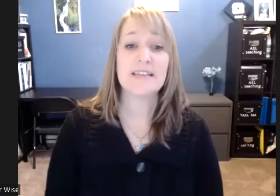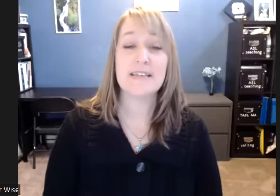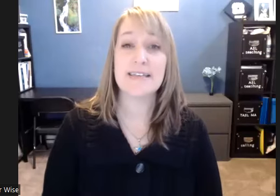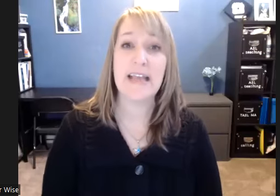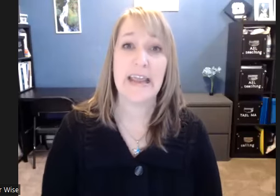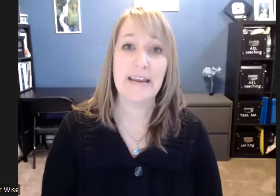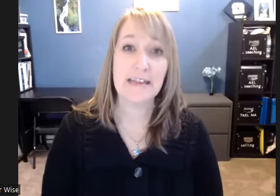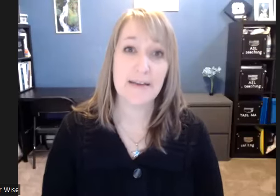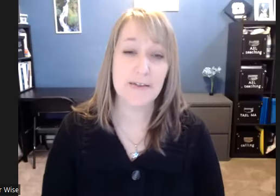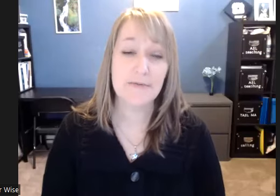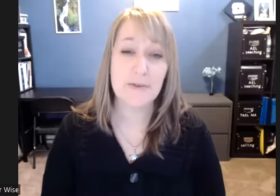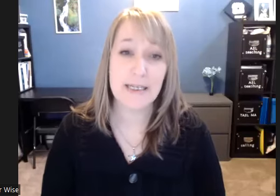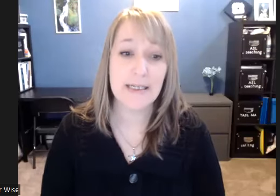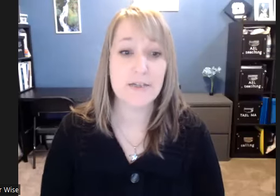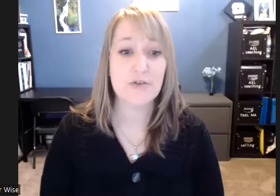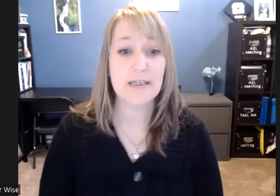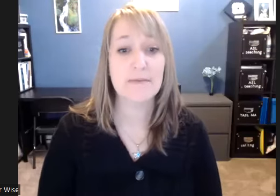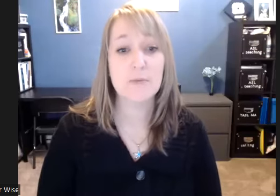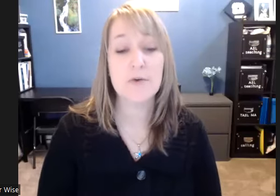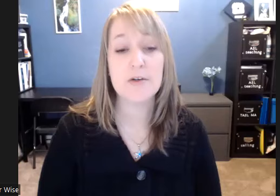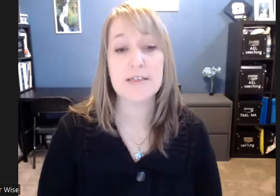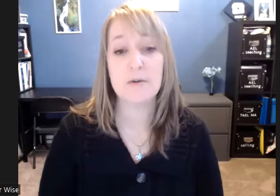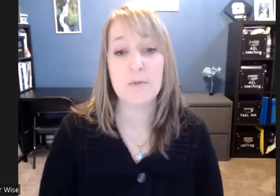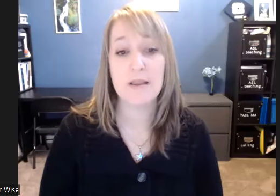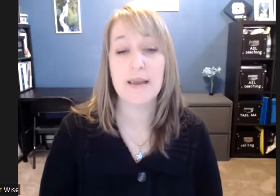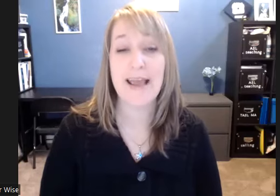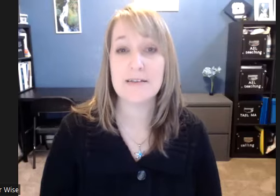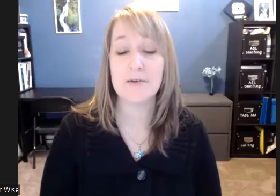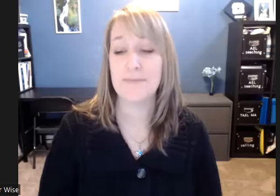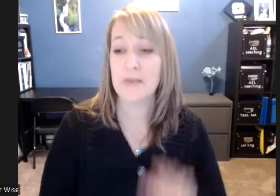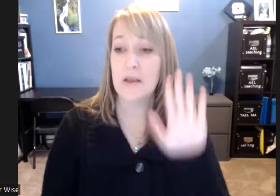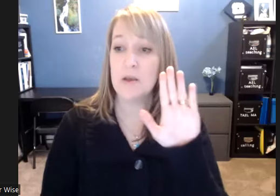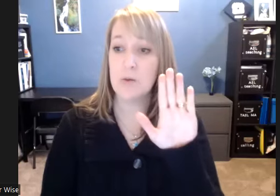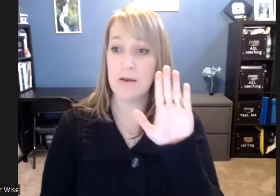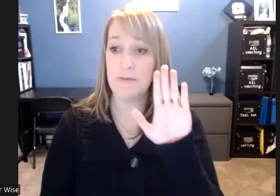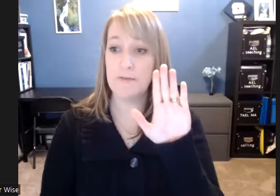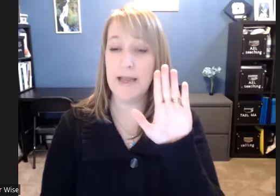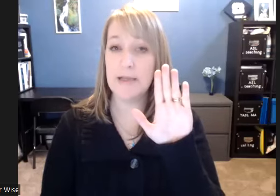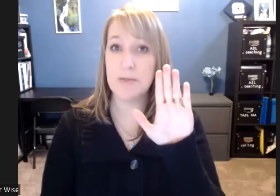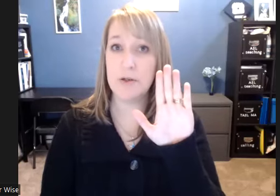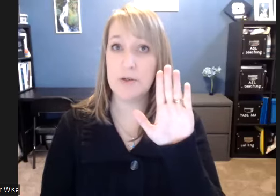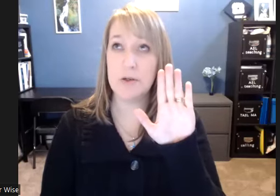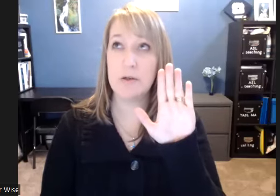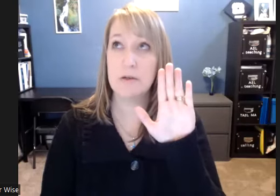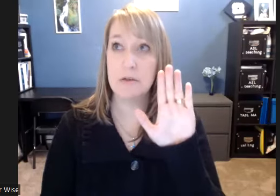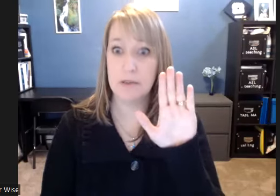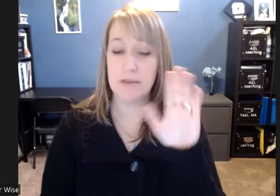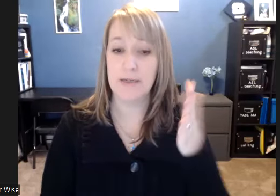This is lesson 811 from Signing Naturally. We're going to start with cancel. You want a flat hand shape on your non-dominant